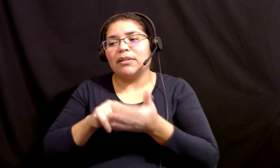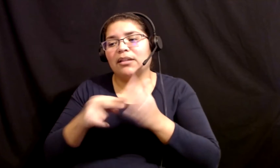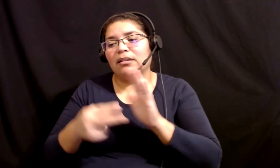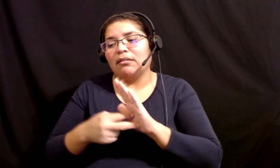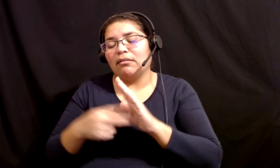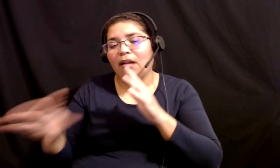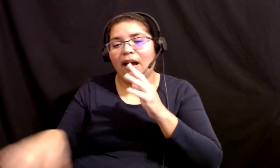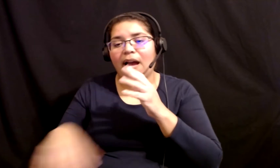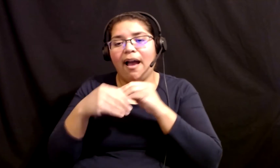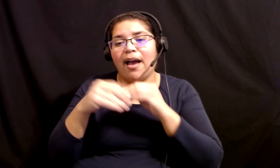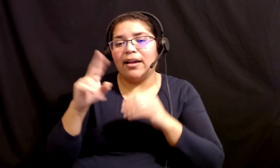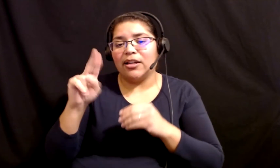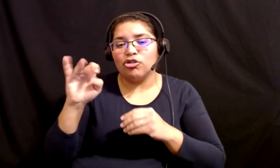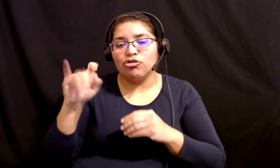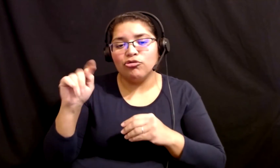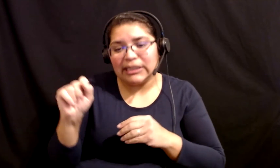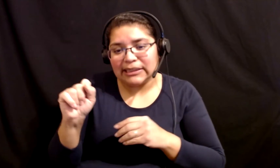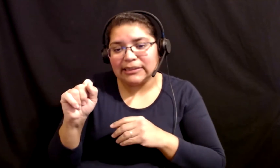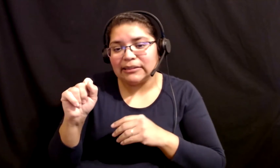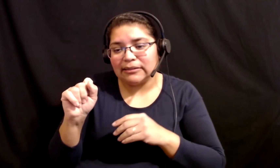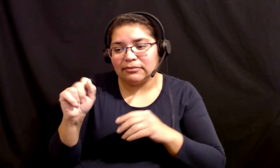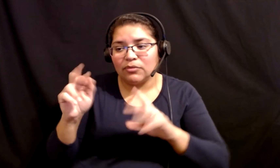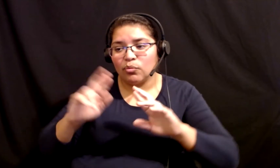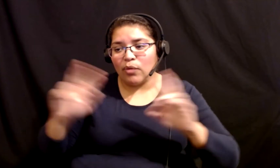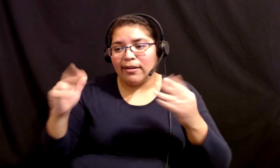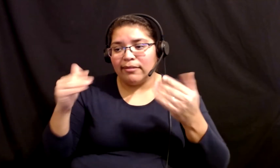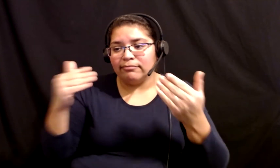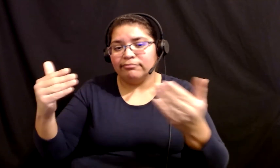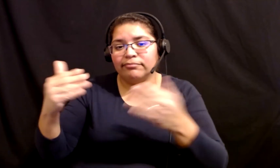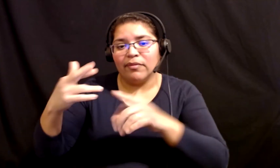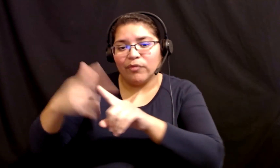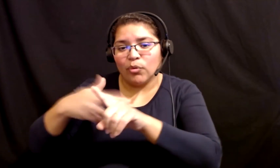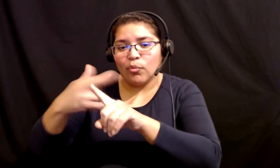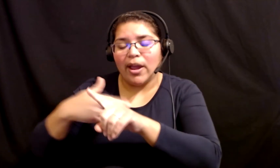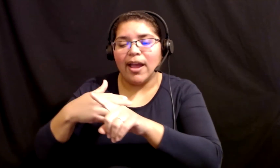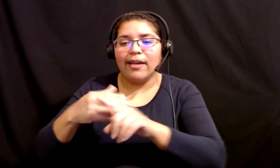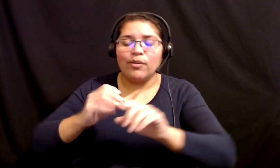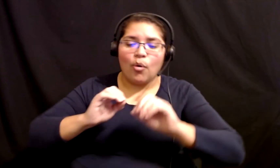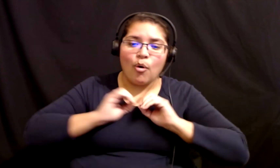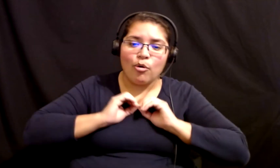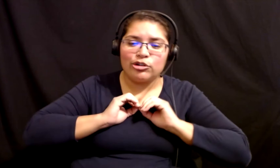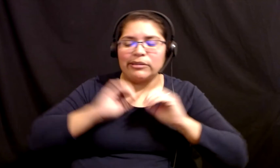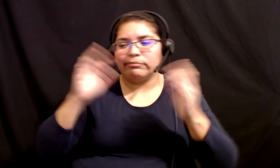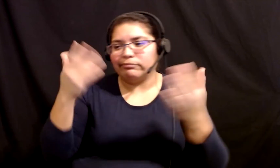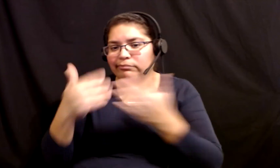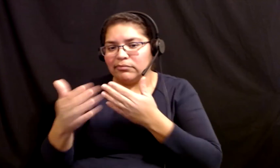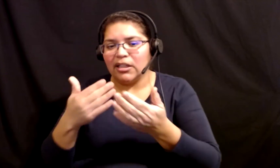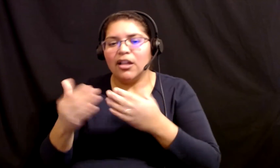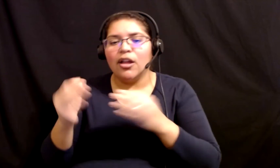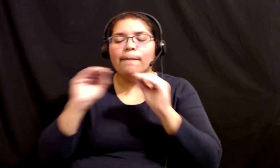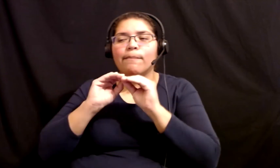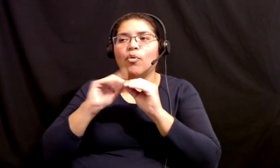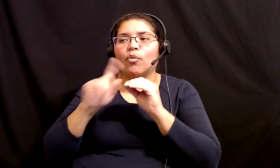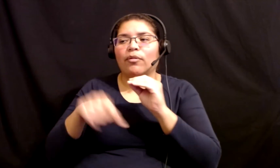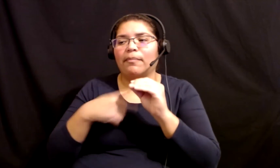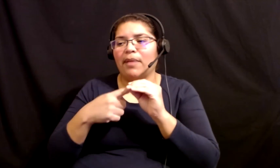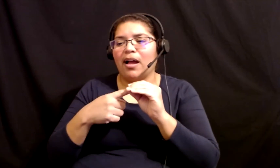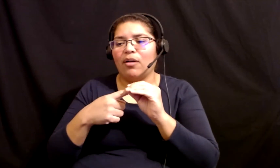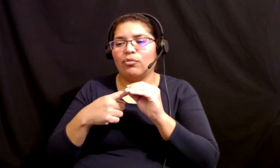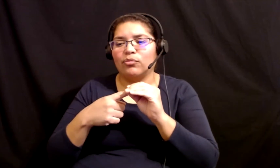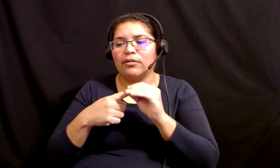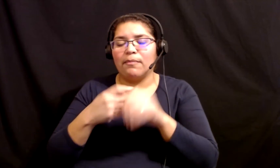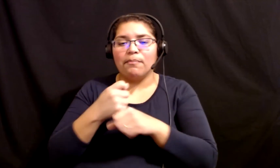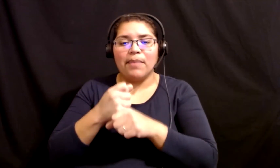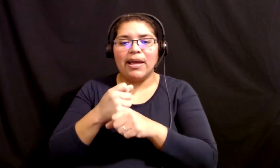adding units that are available, whether for rent or ownership or whatever. So it was more about making